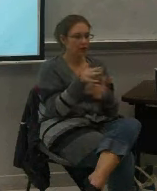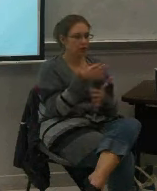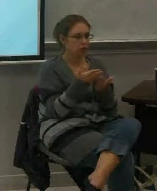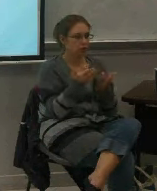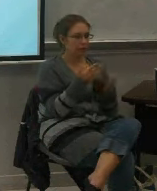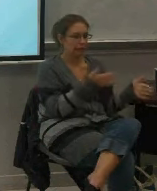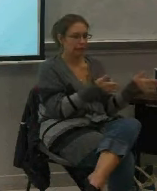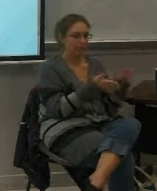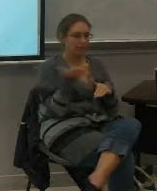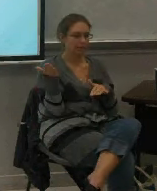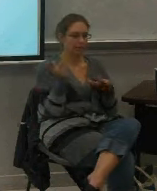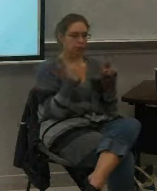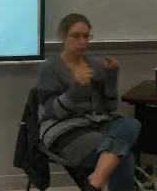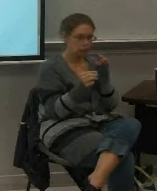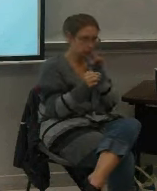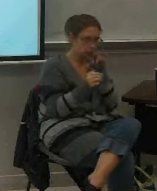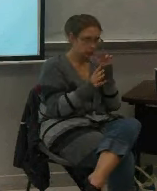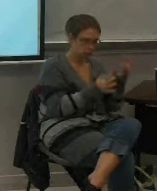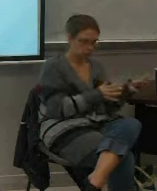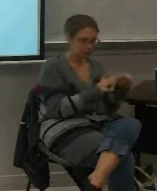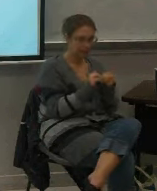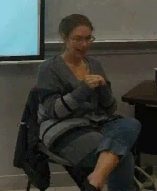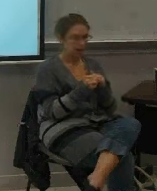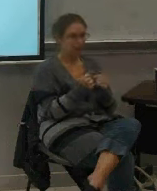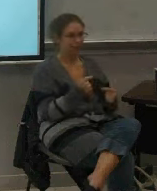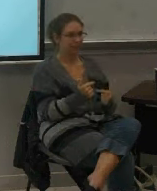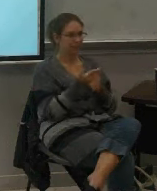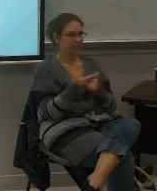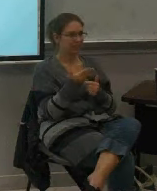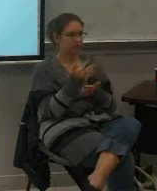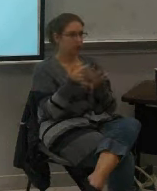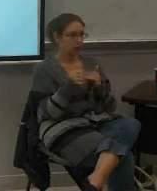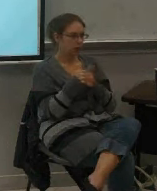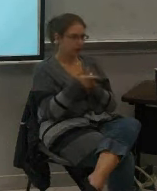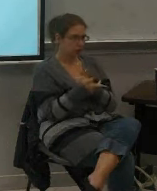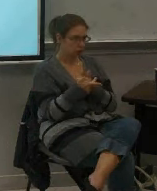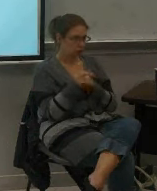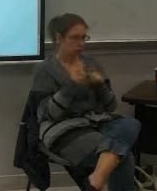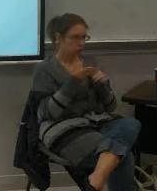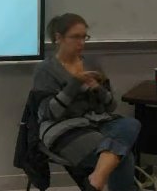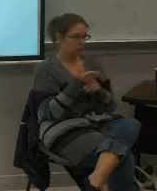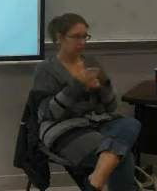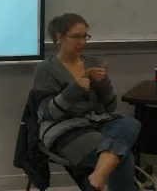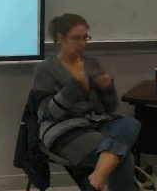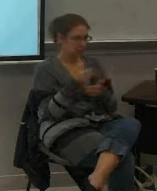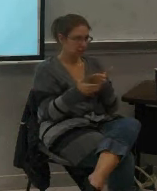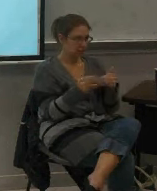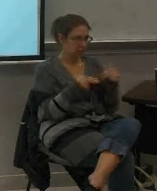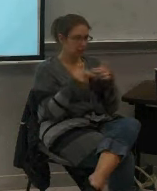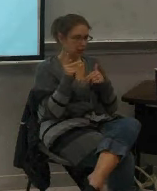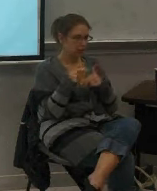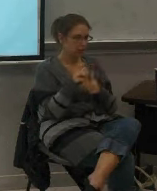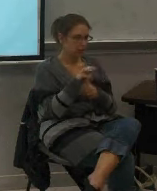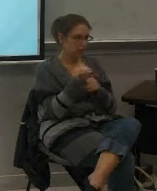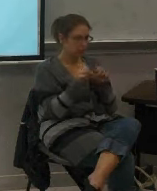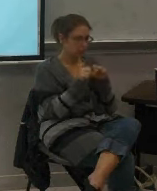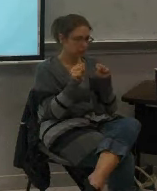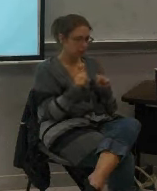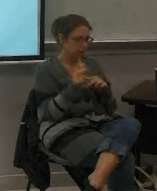the nutrients and into how organisms interact with each other. We'll go through a series of them and build the ecosystem up to the whole